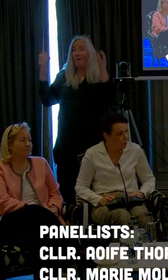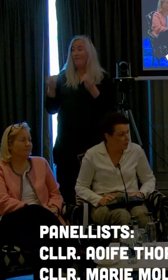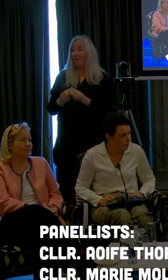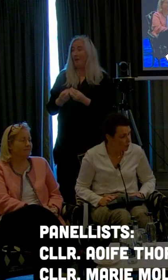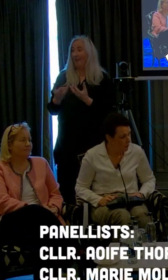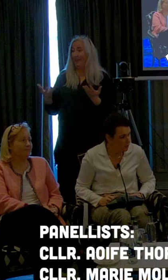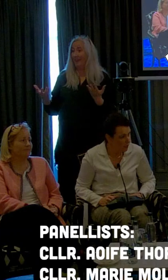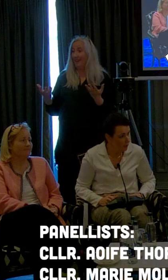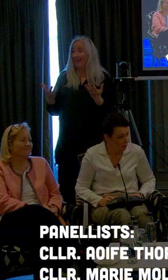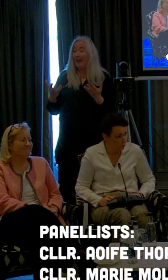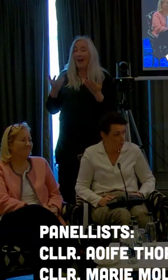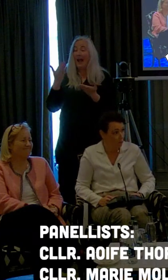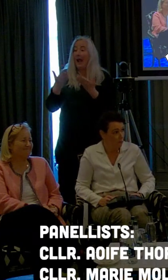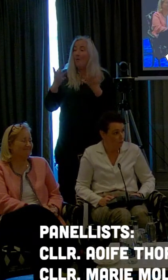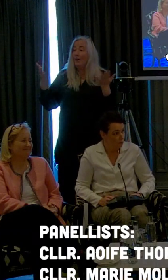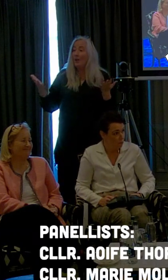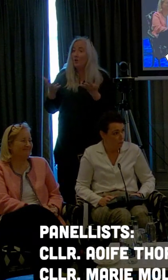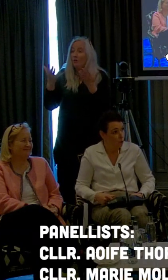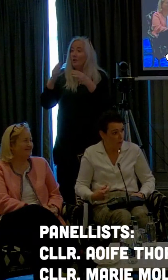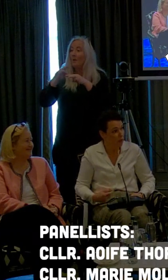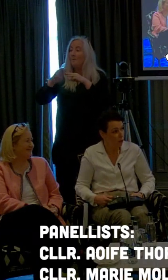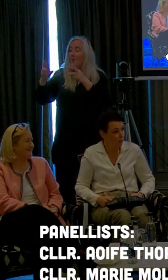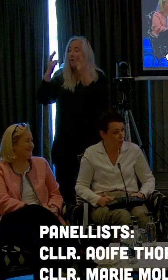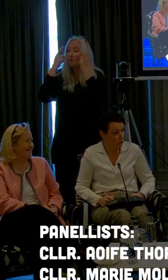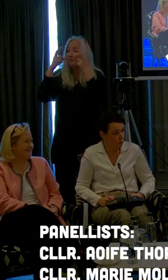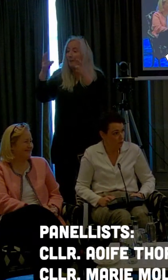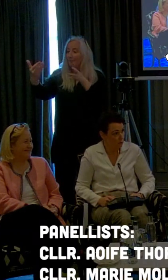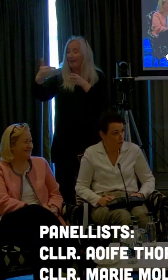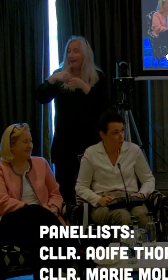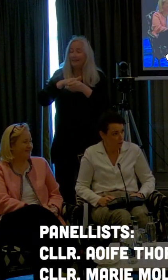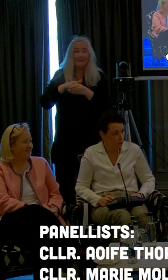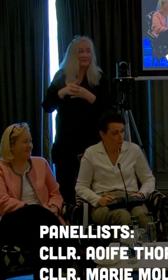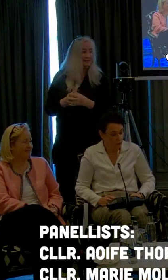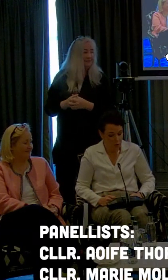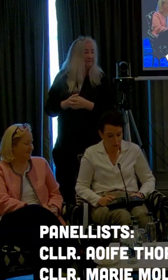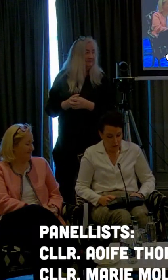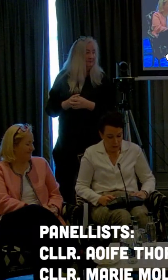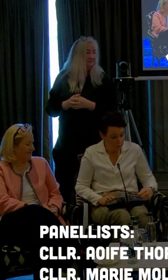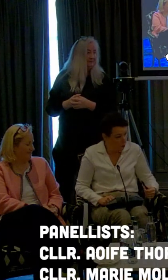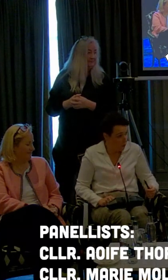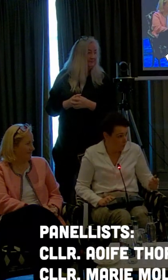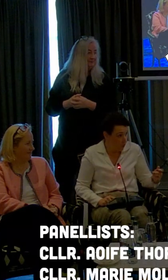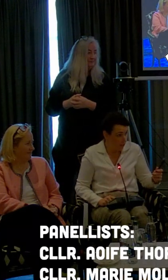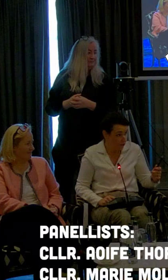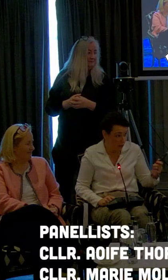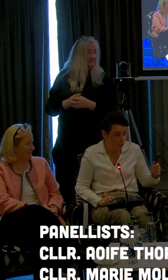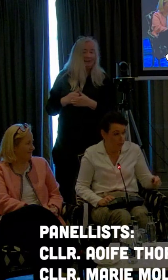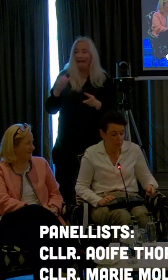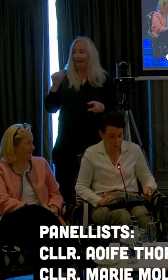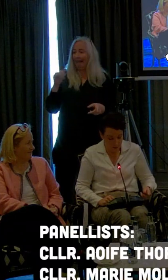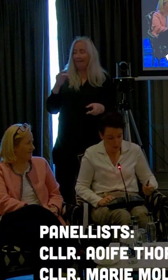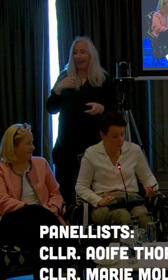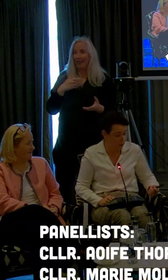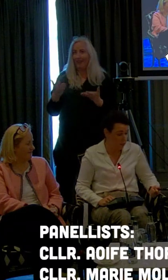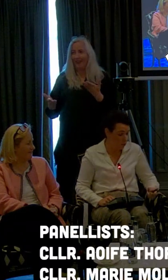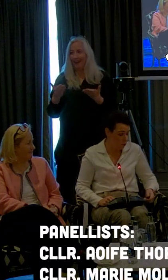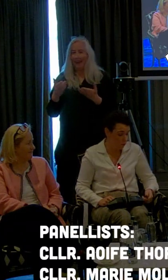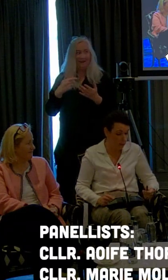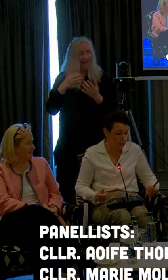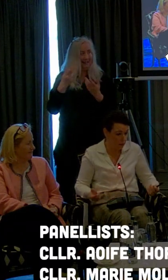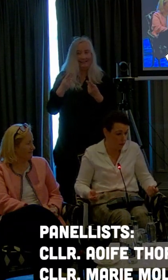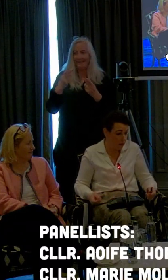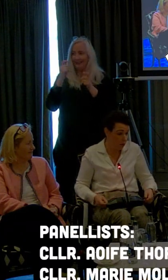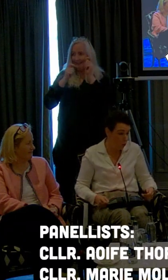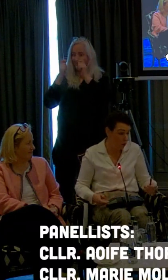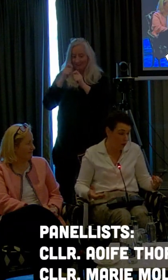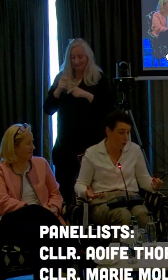say, you know, to encourage more representation or whatever. Yeah. So Aoife will go first. Yeah. I'm just trying. If you want to have time to think,